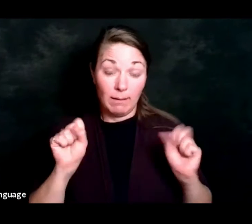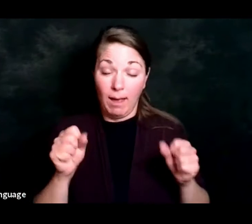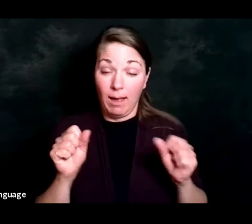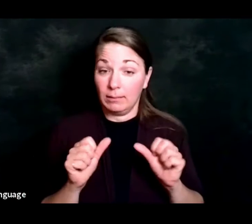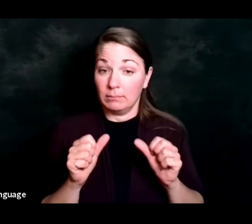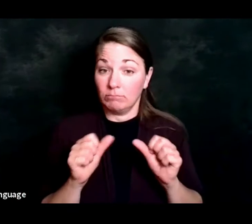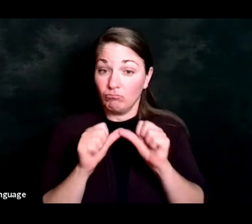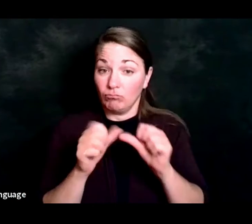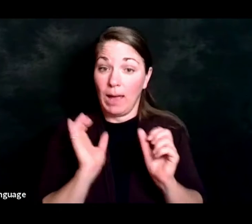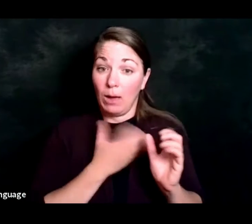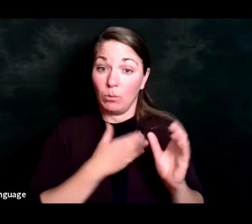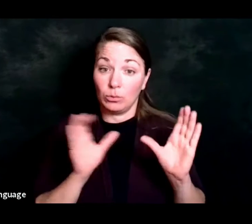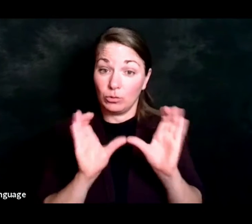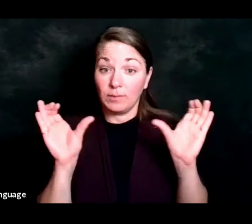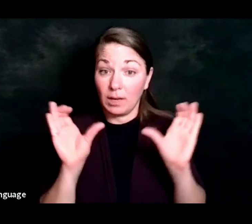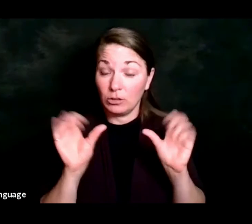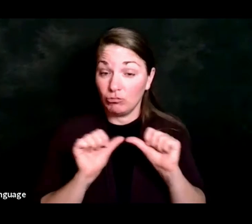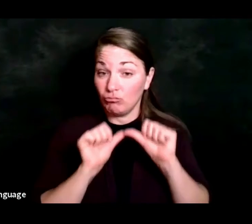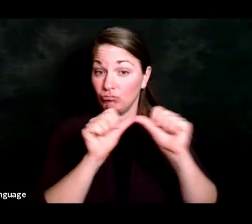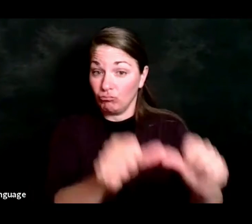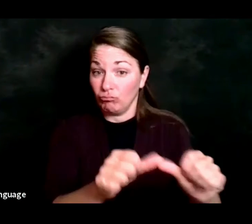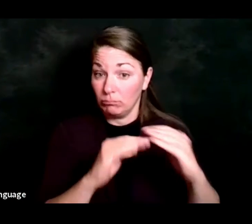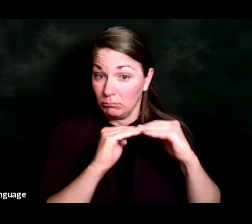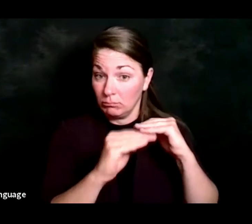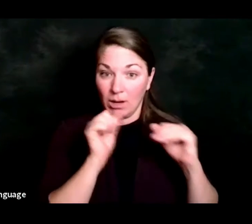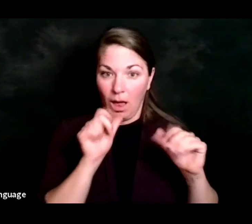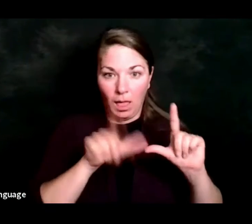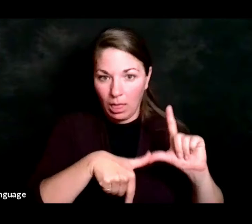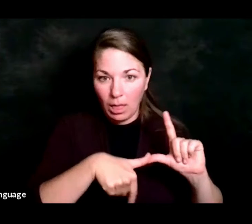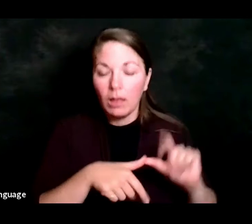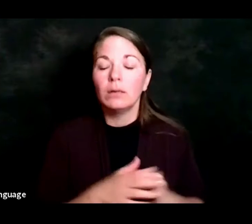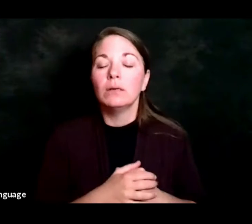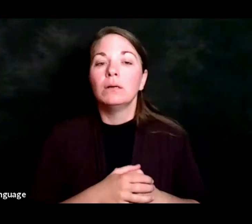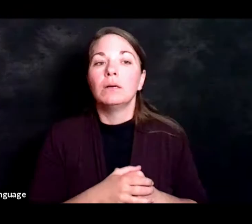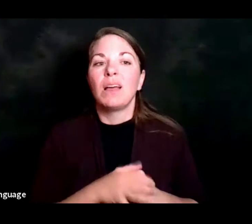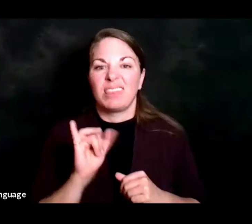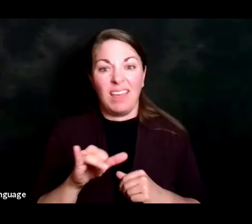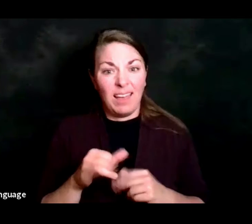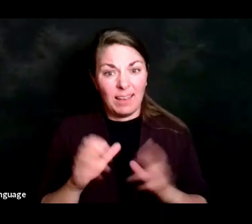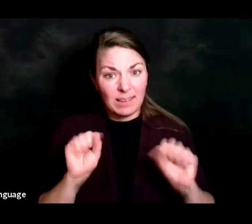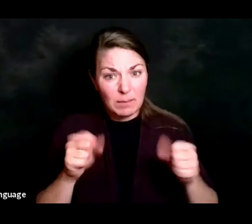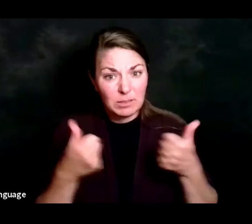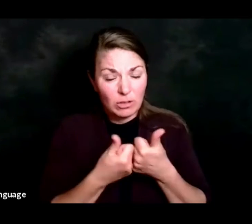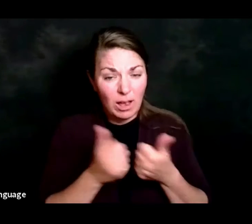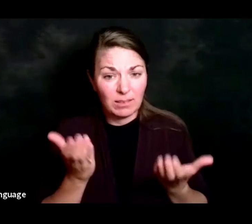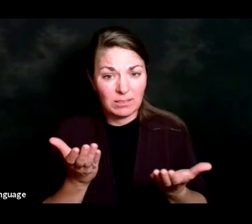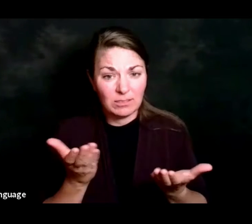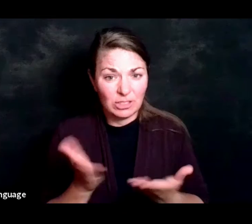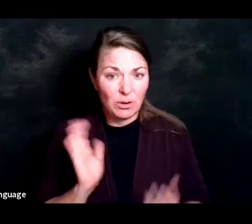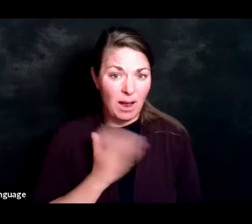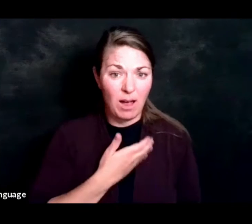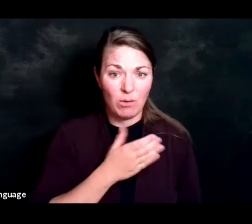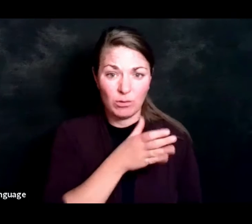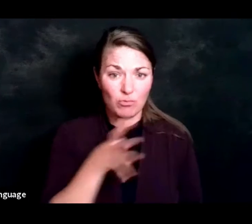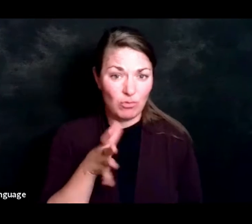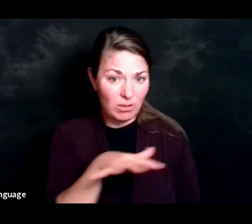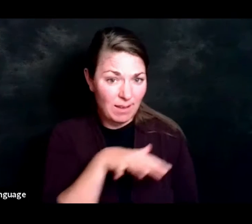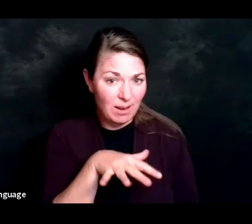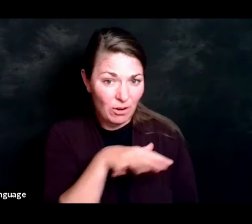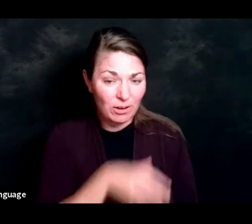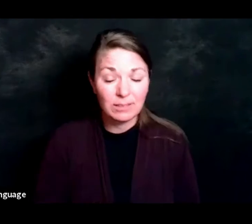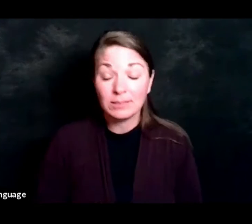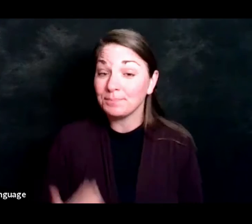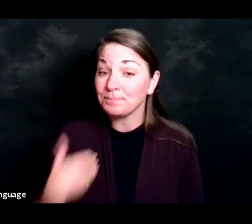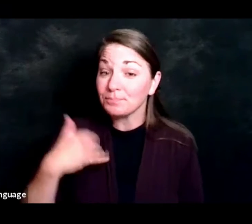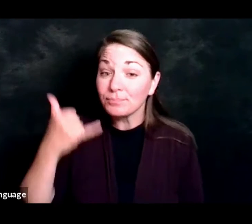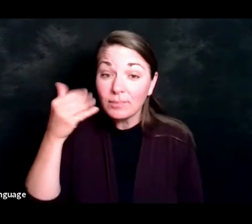here. And so I have a phone number that I would be happy to give to you so that you can reach